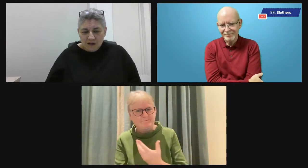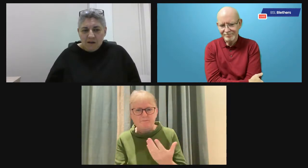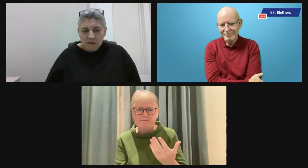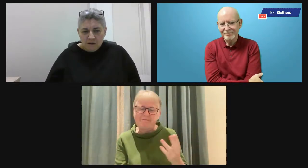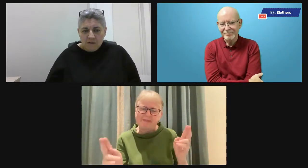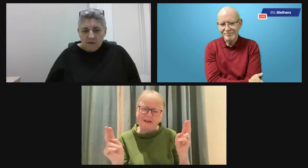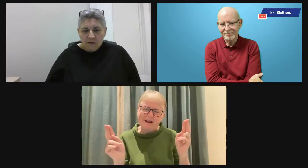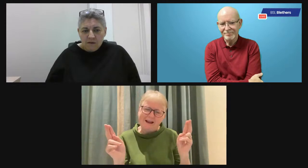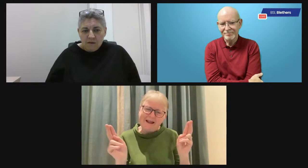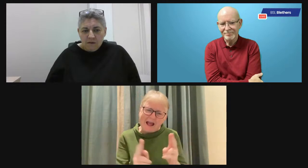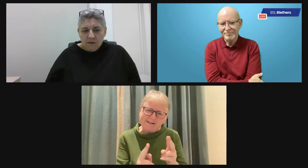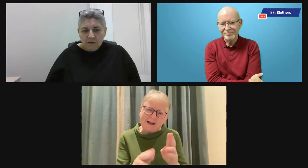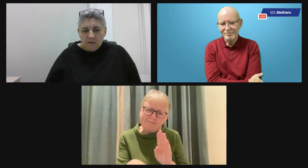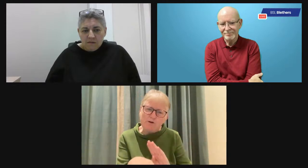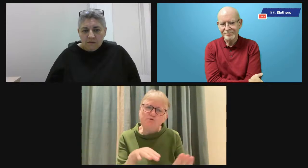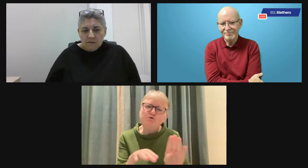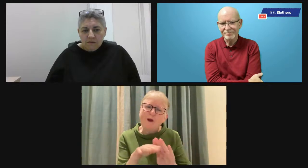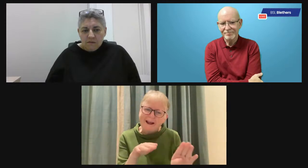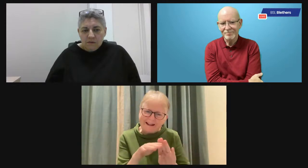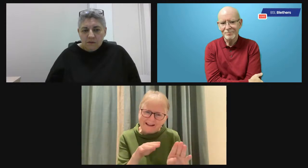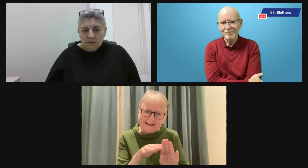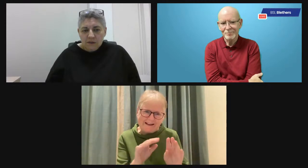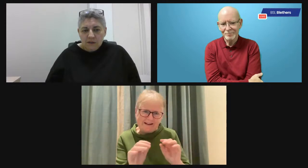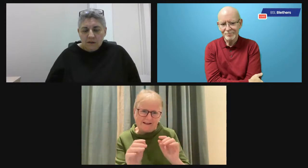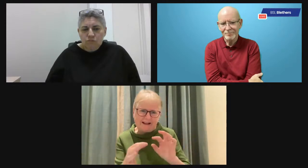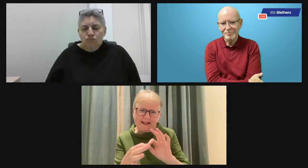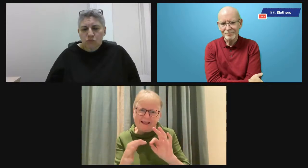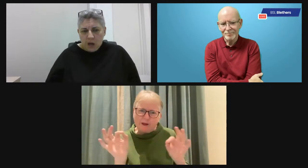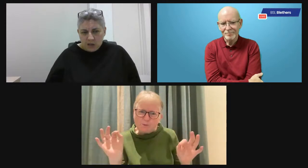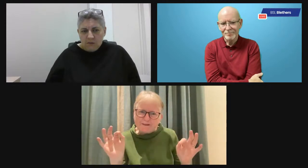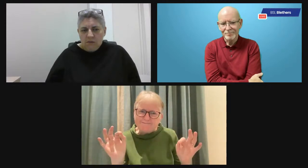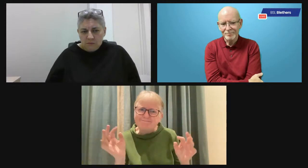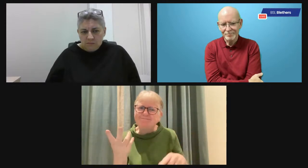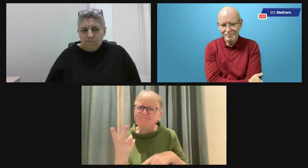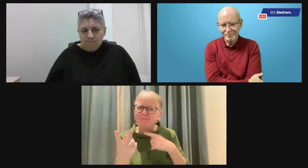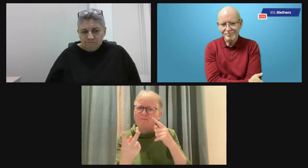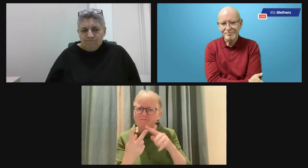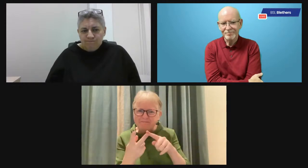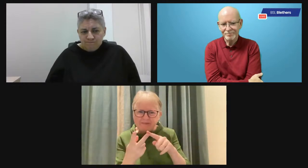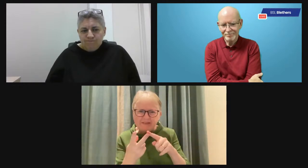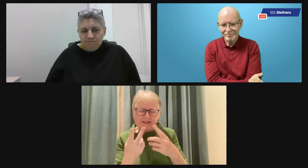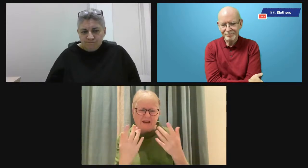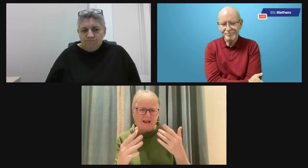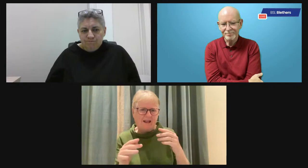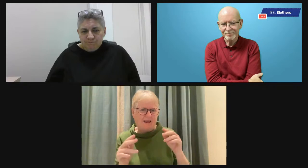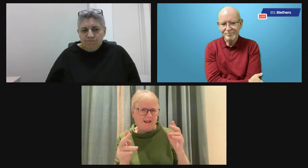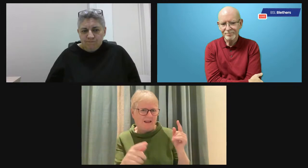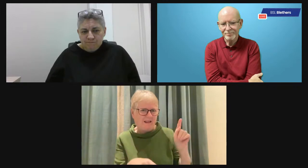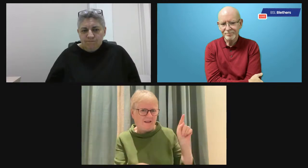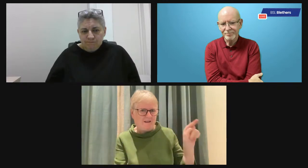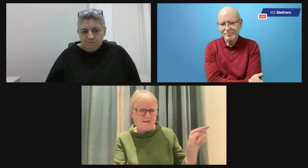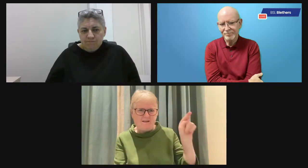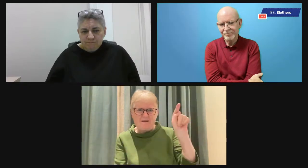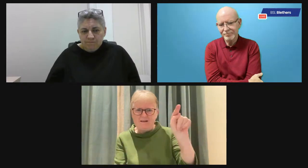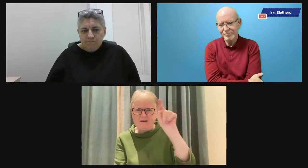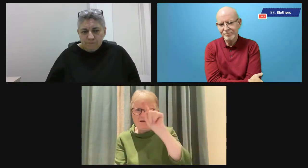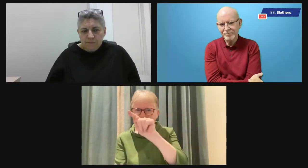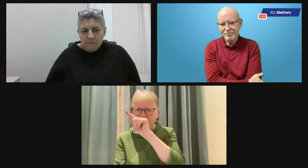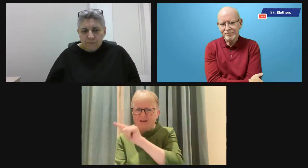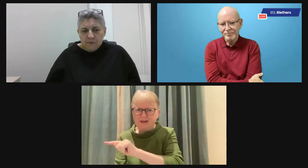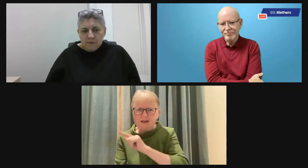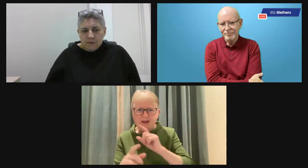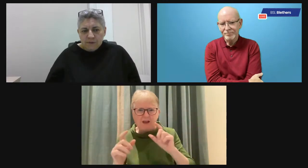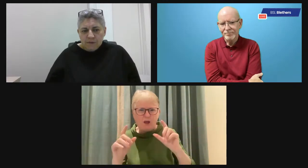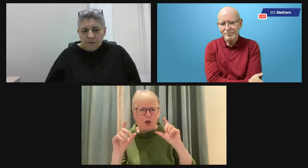In terms of weaknesses, I would say lack of training, particularly in the area of linguistics, as we've